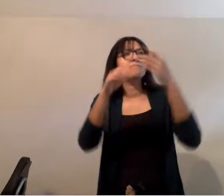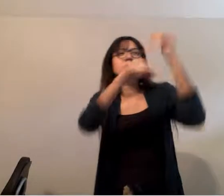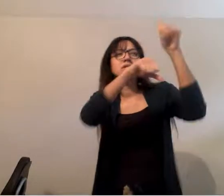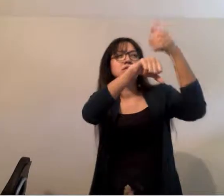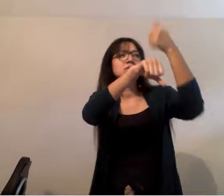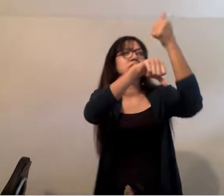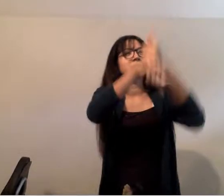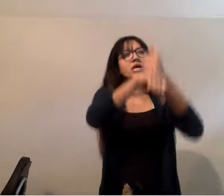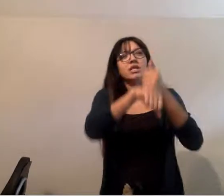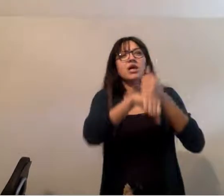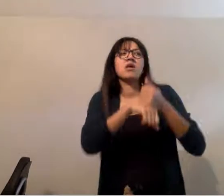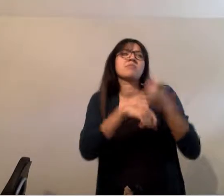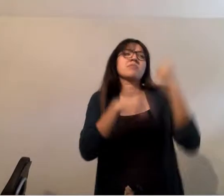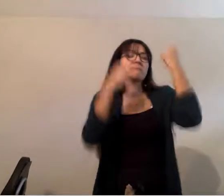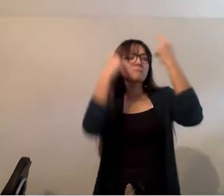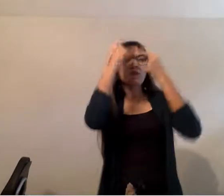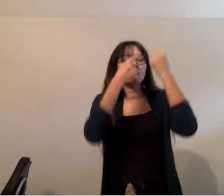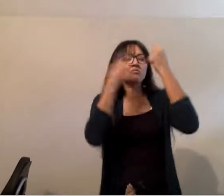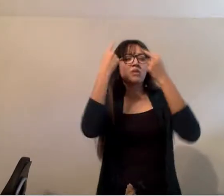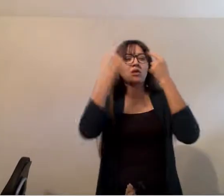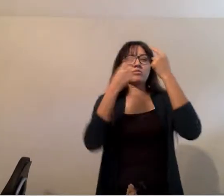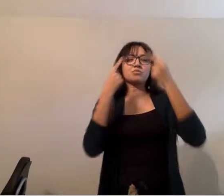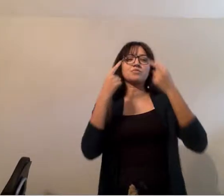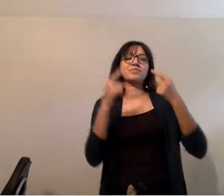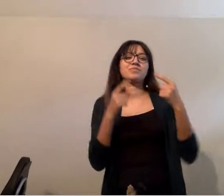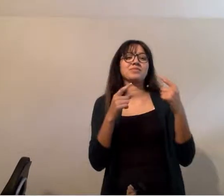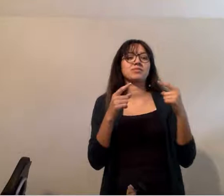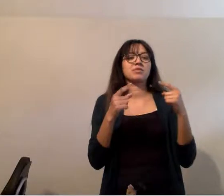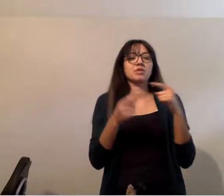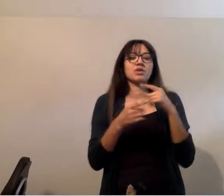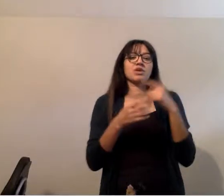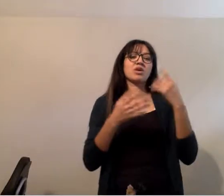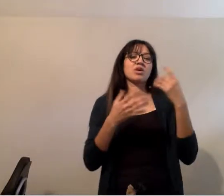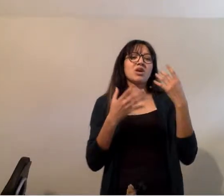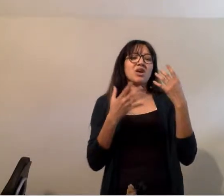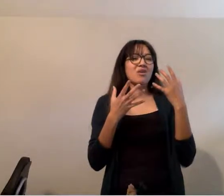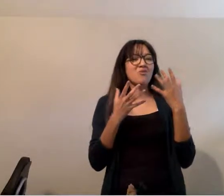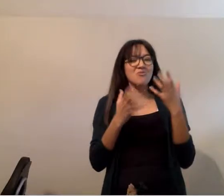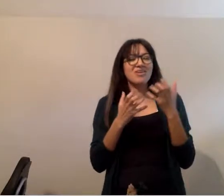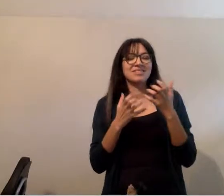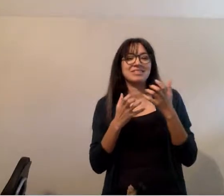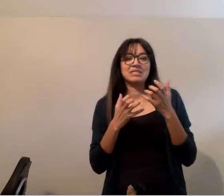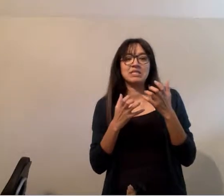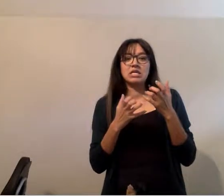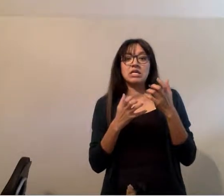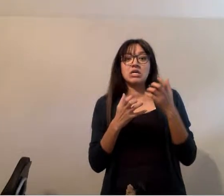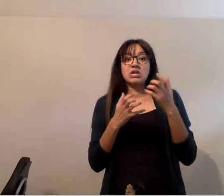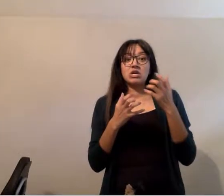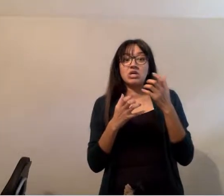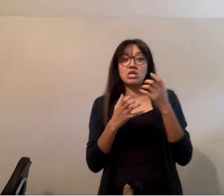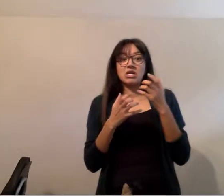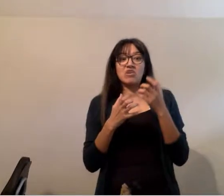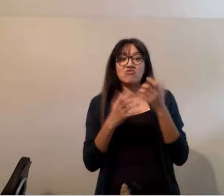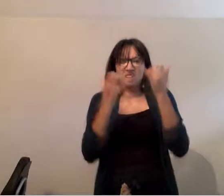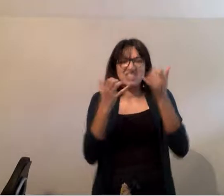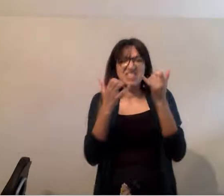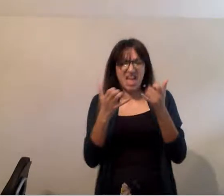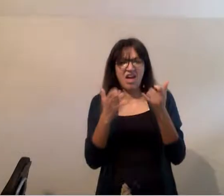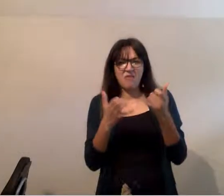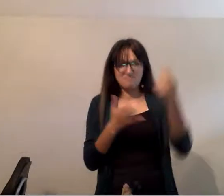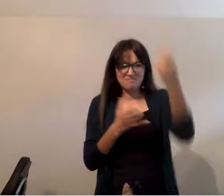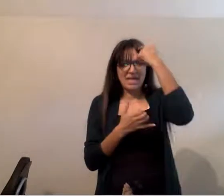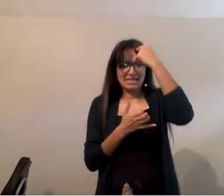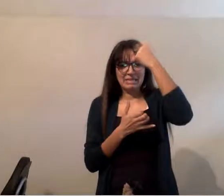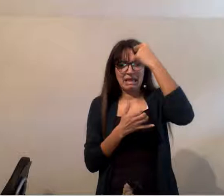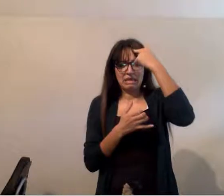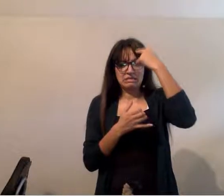take all of that into account. And he wants to just have us do whatever makes sense to be doing right now. Now,